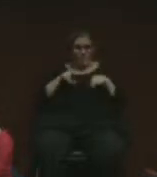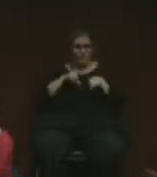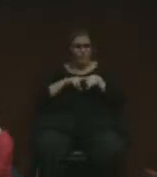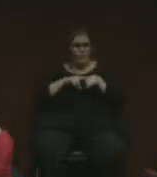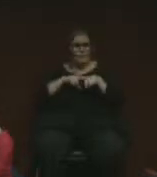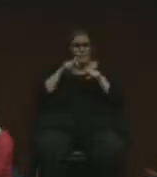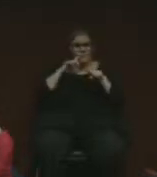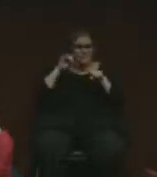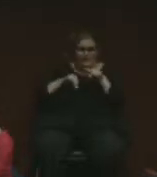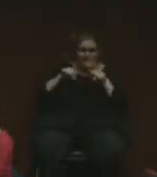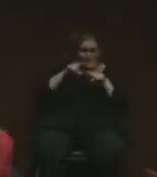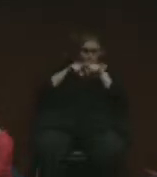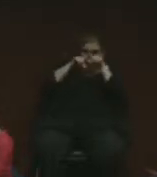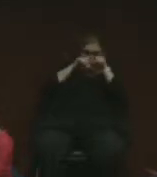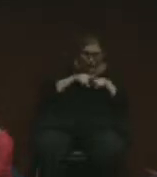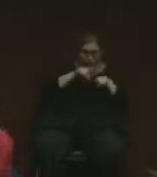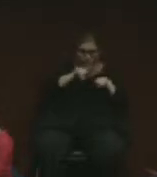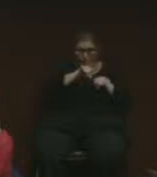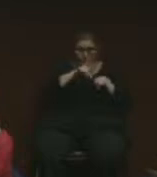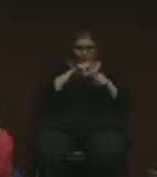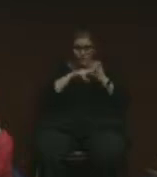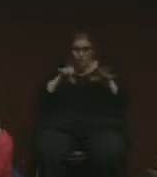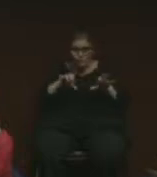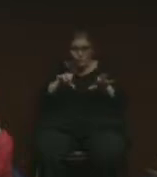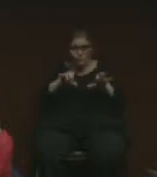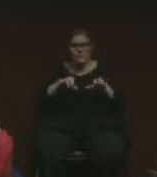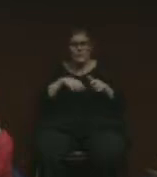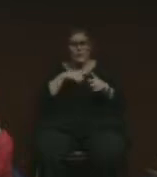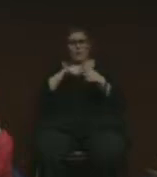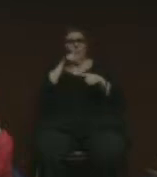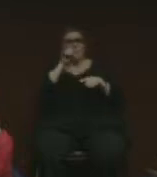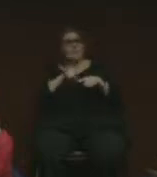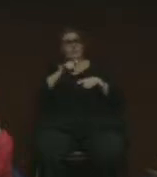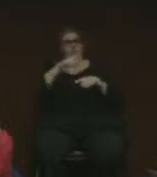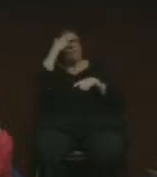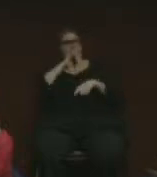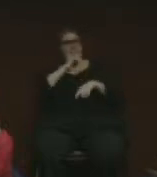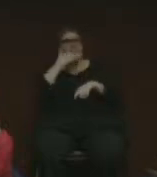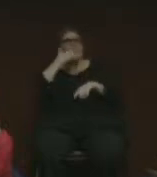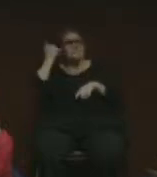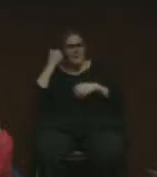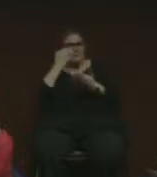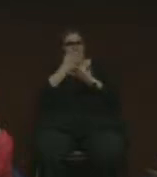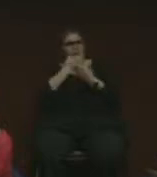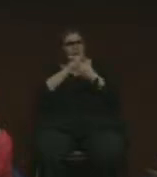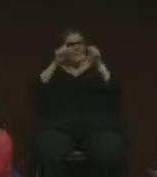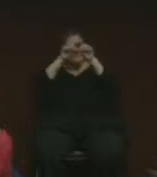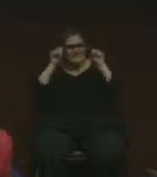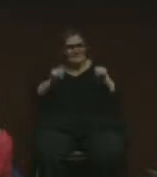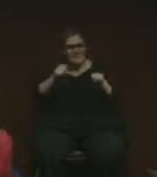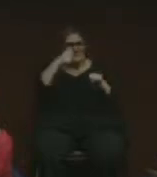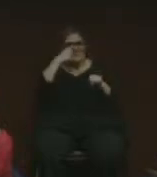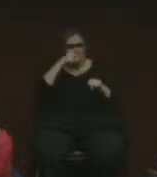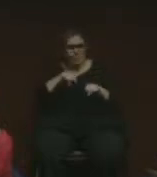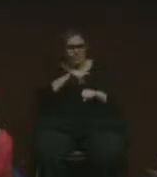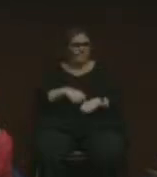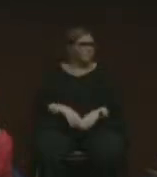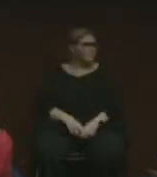far fewer numbers would do it. This is why we need a far better economic system for the world.